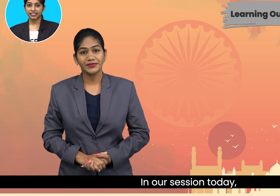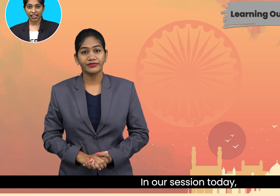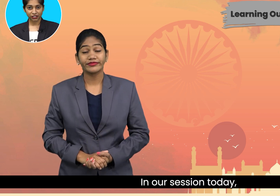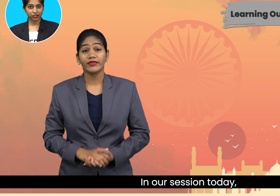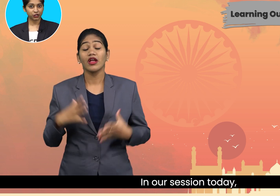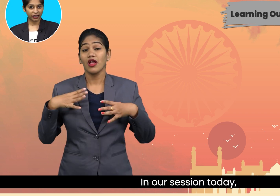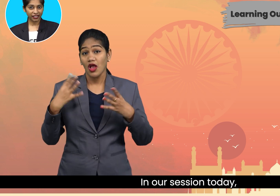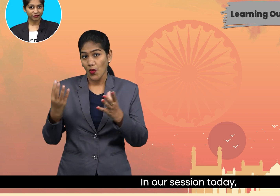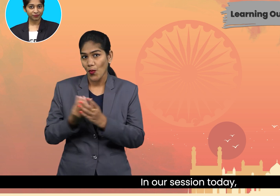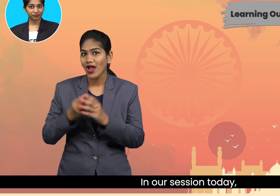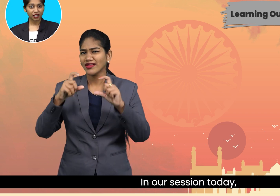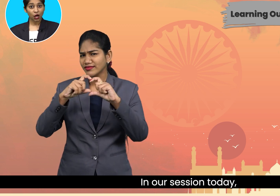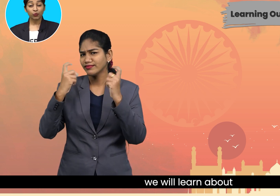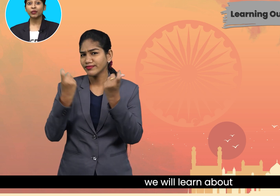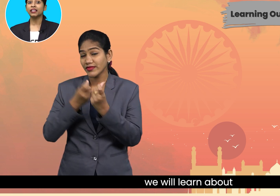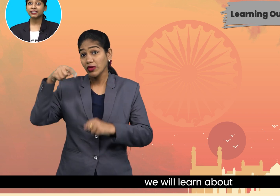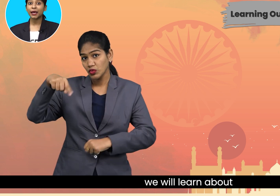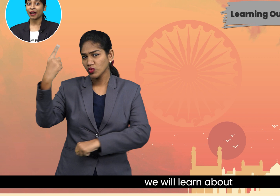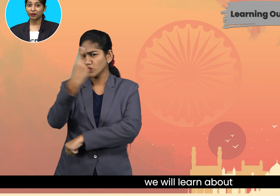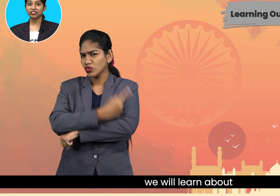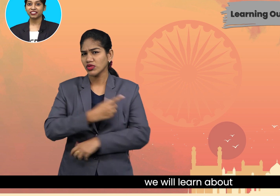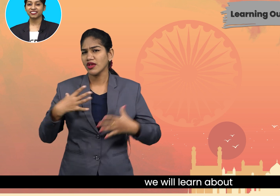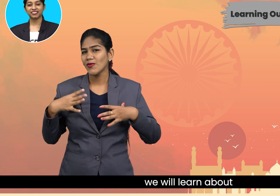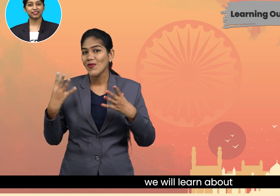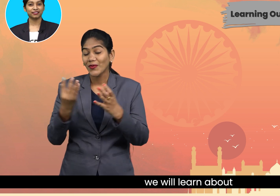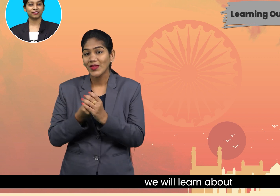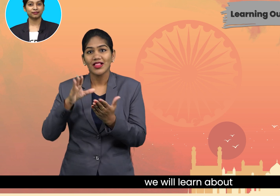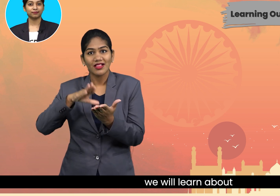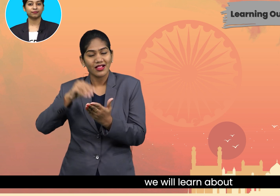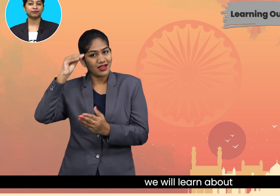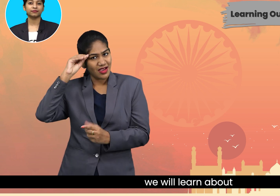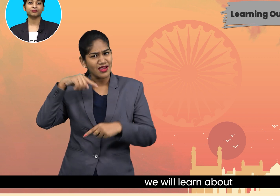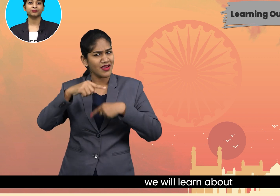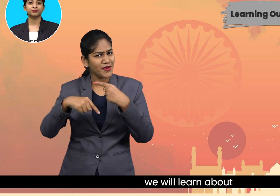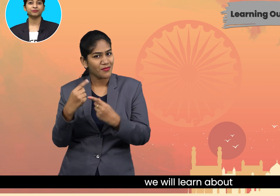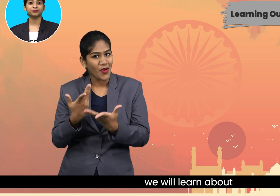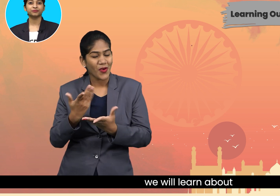In our session today, we will learn about